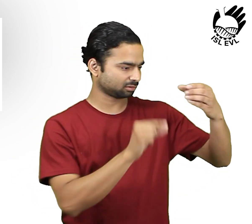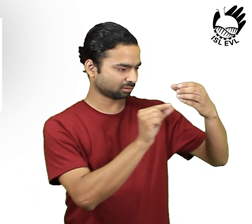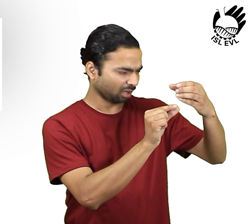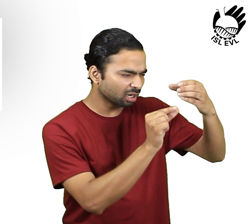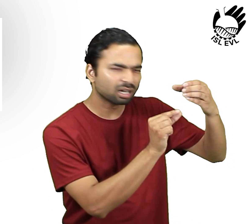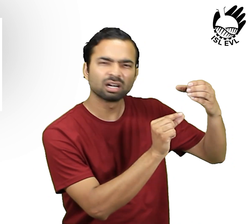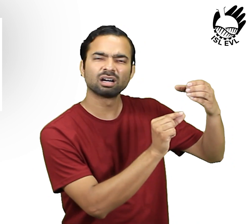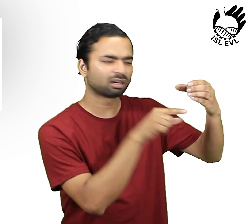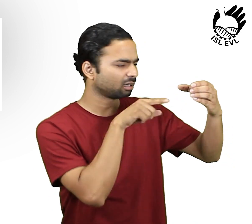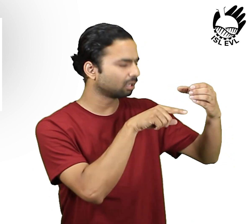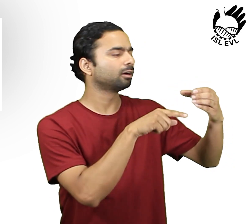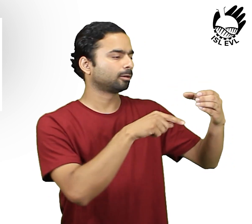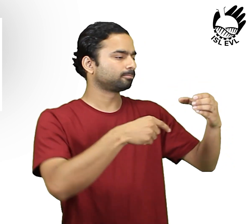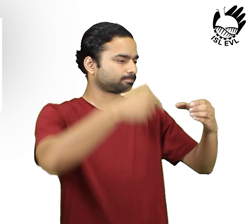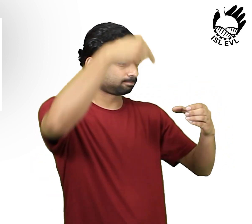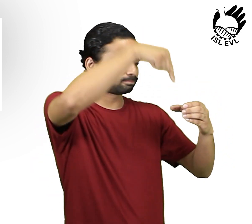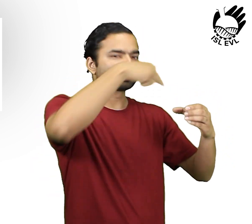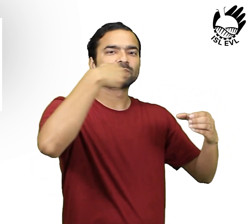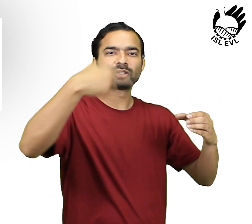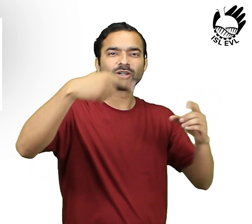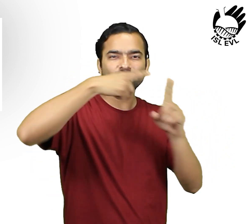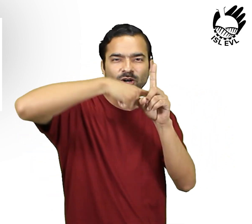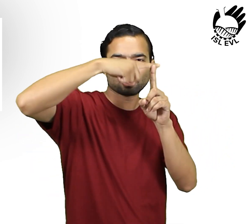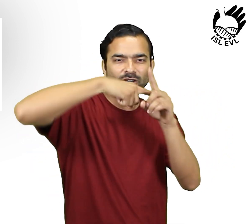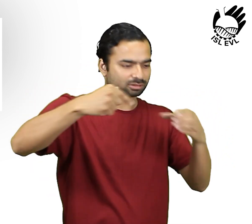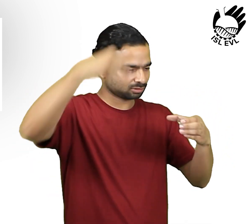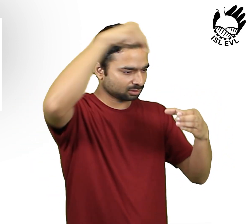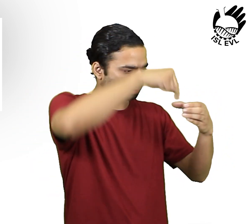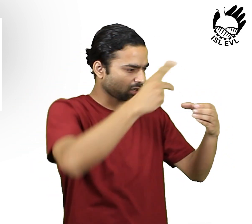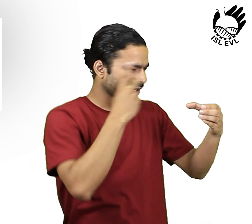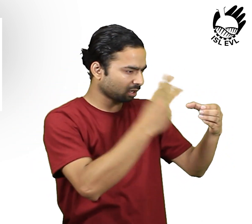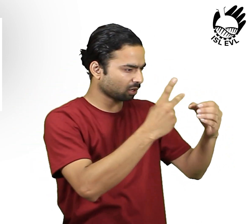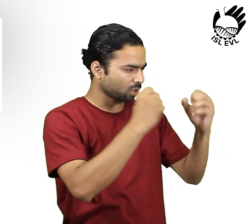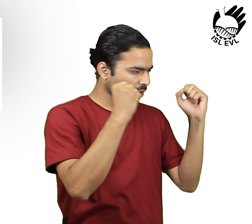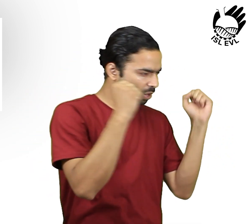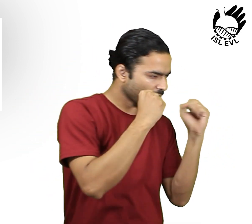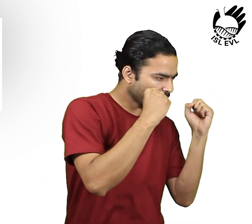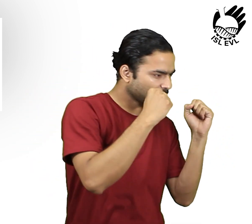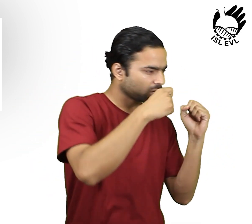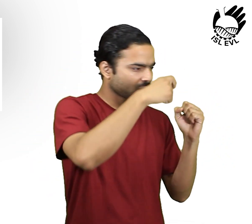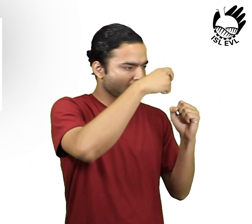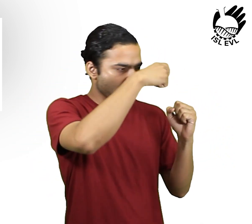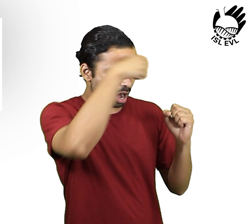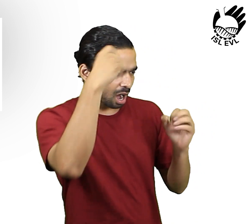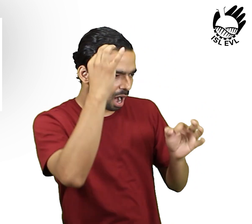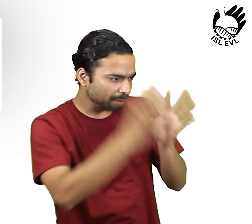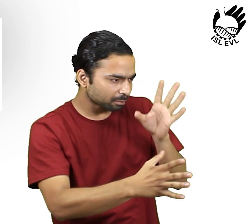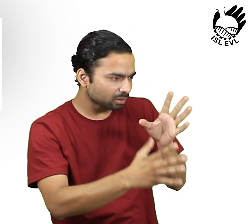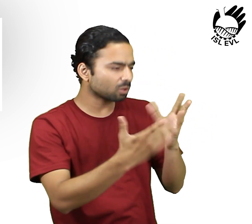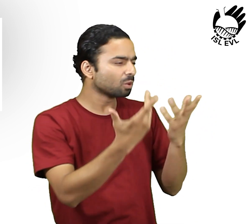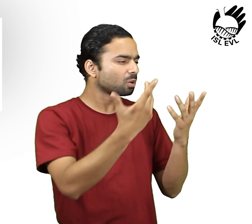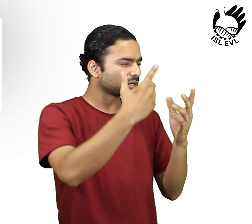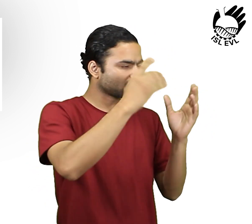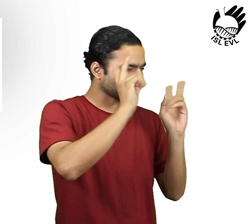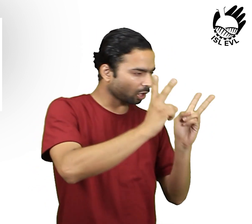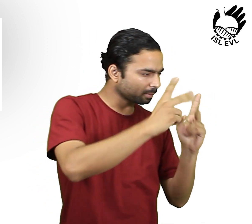sugar, Epsom salts, alum, or potassium nitrate to the cup of water and stir for 30